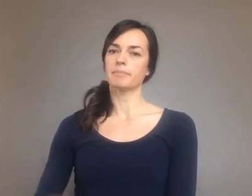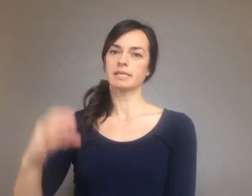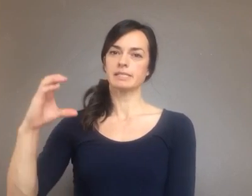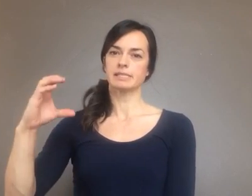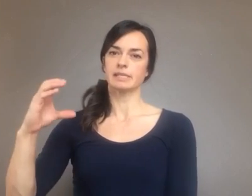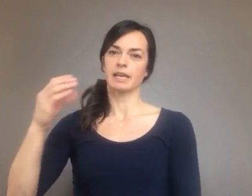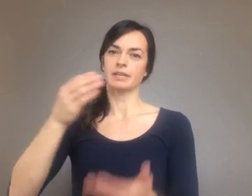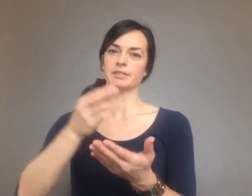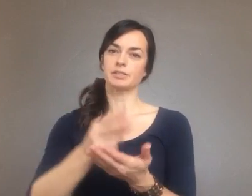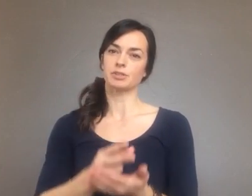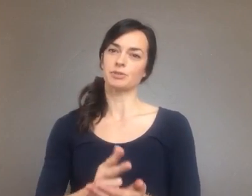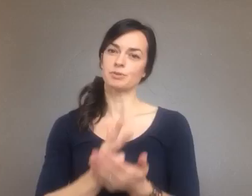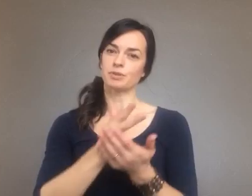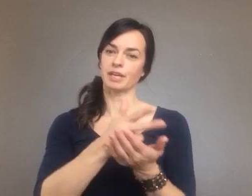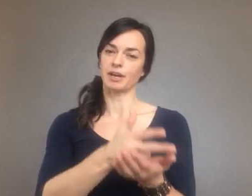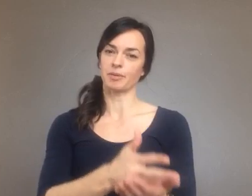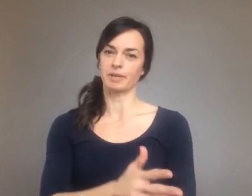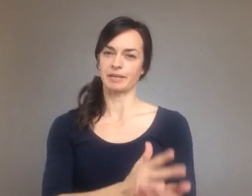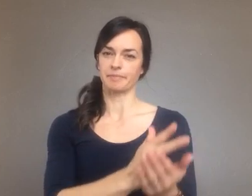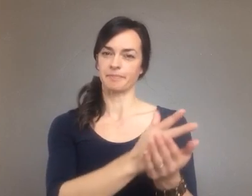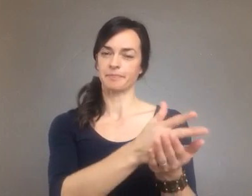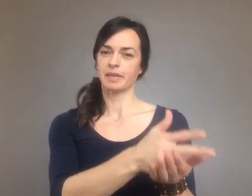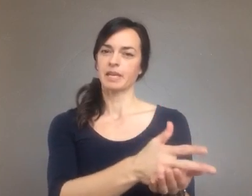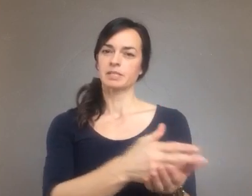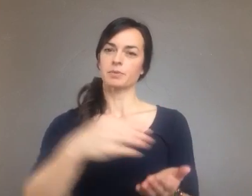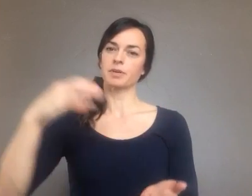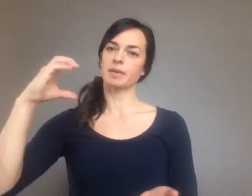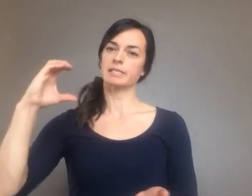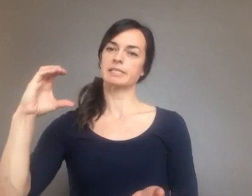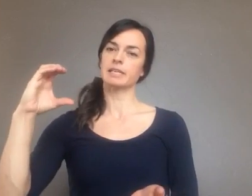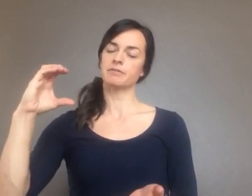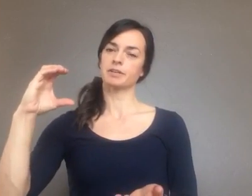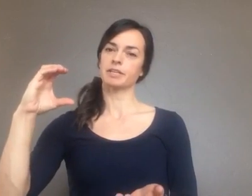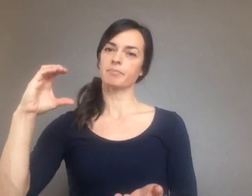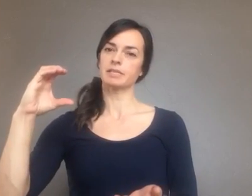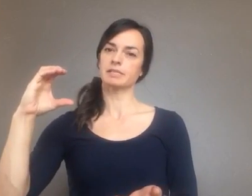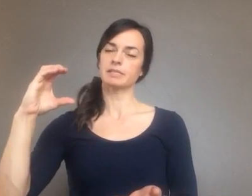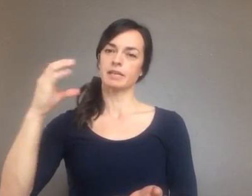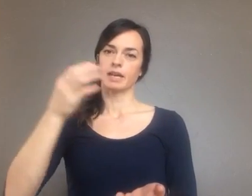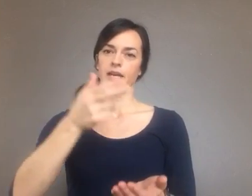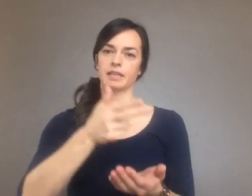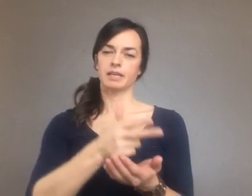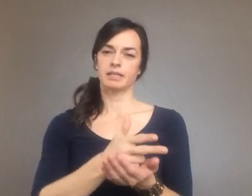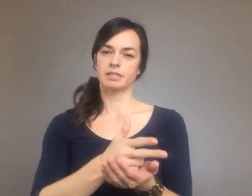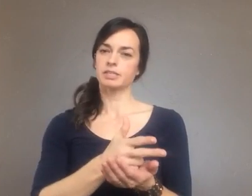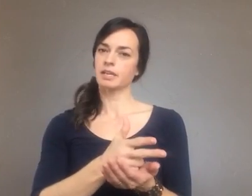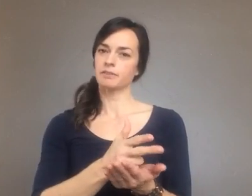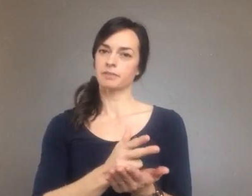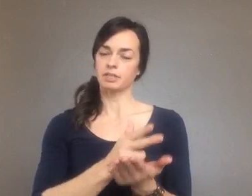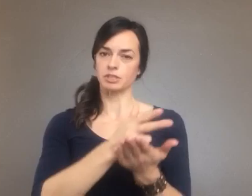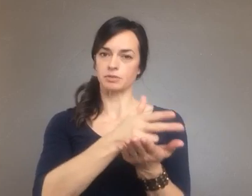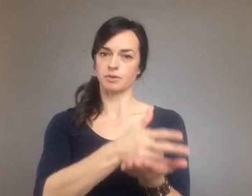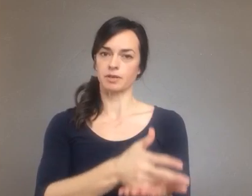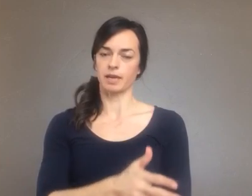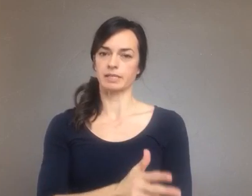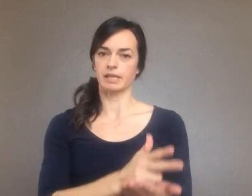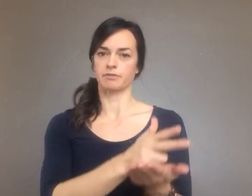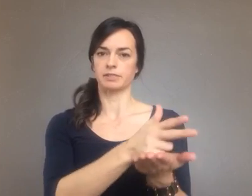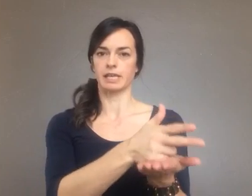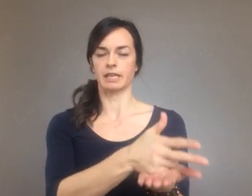Columbus sails to the Caribbean. So we're going to make a C for Columbus, and then just like the Phoenicians, we're going to make a sign for sailing,